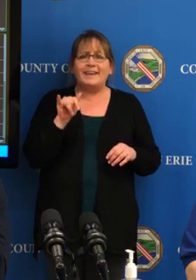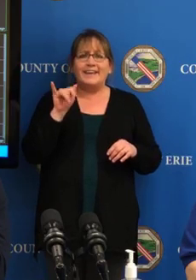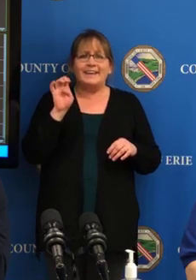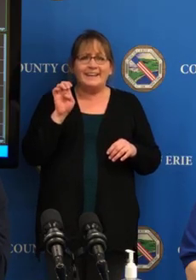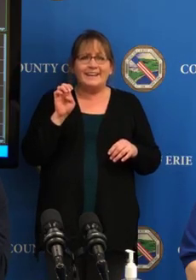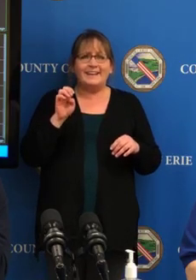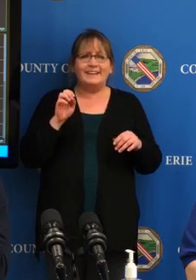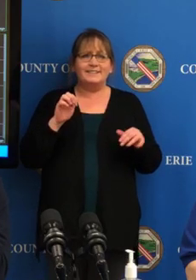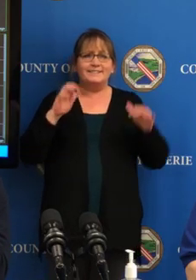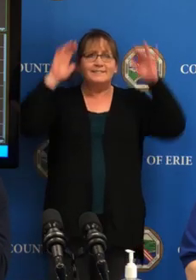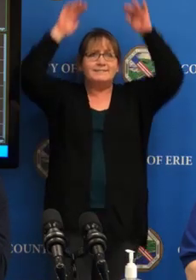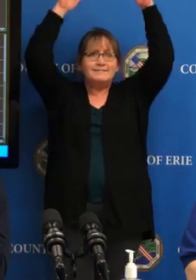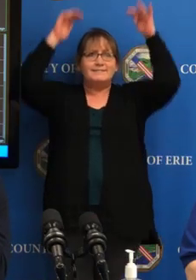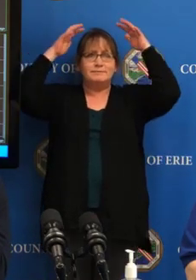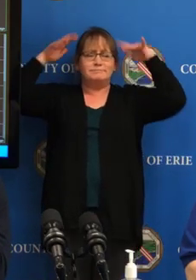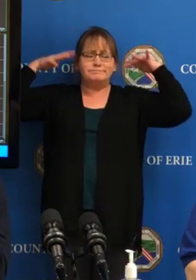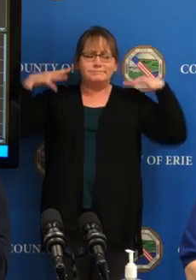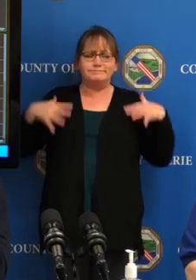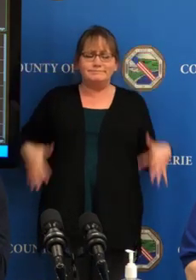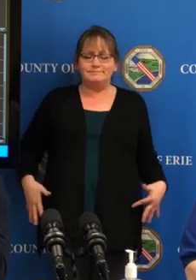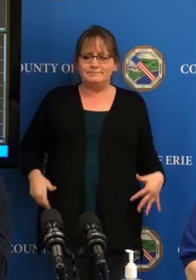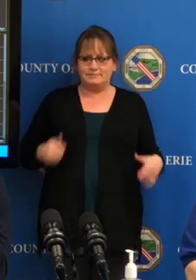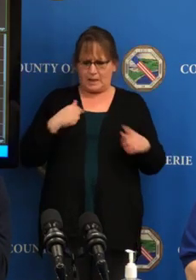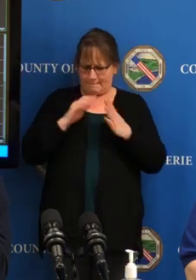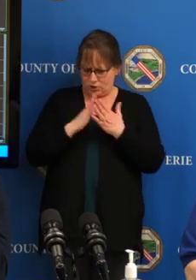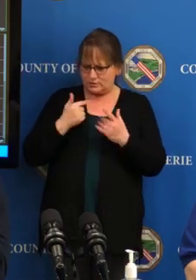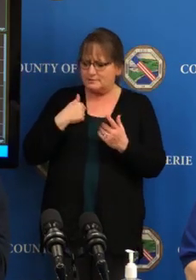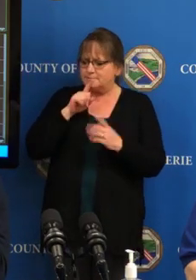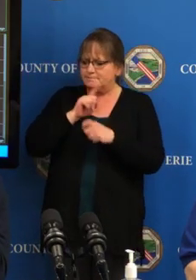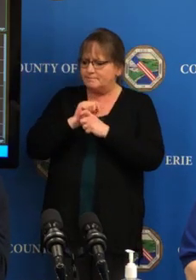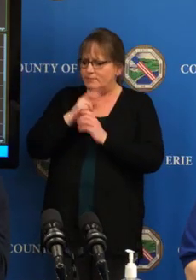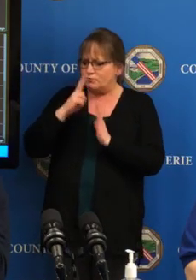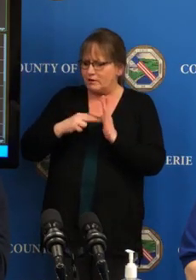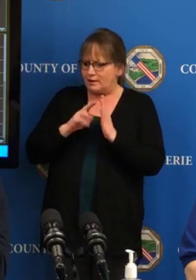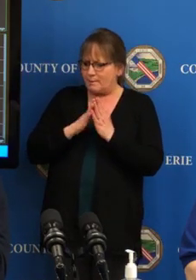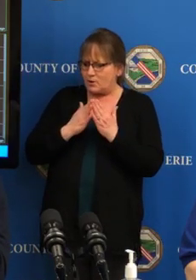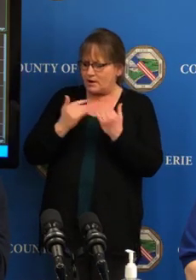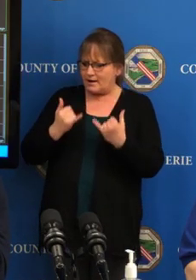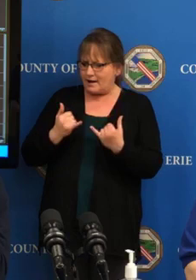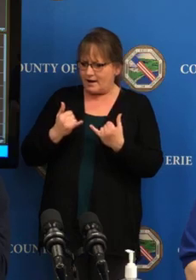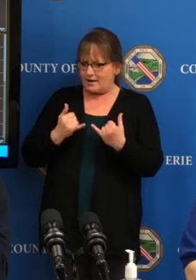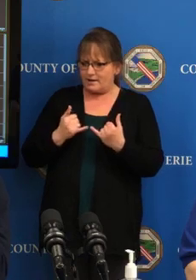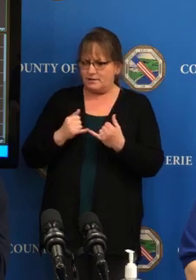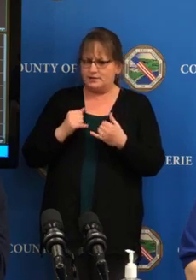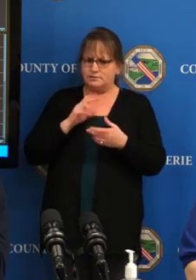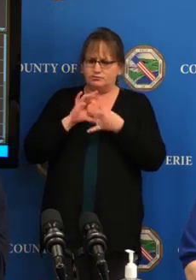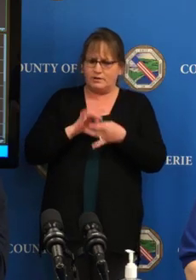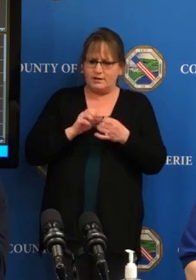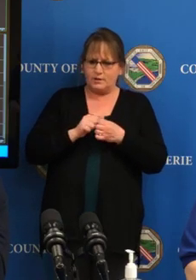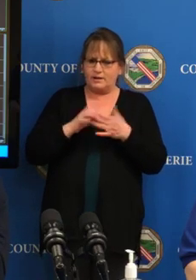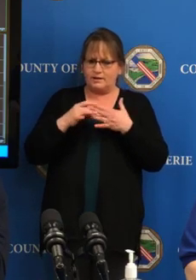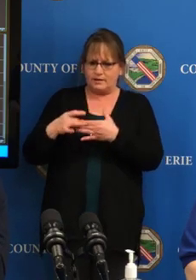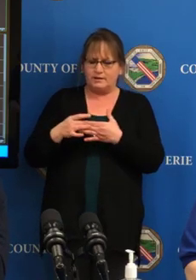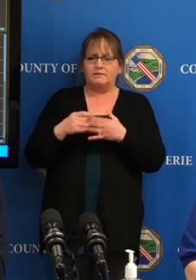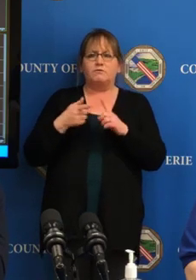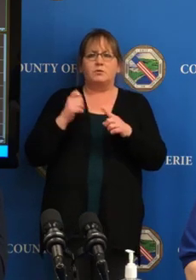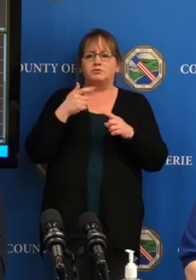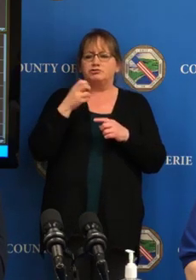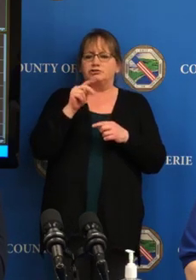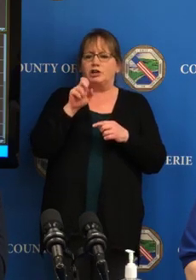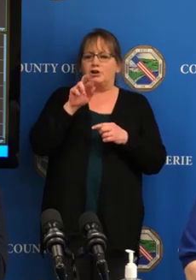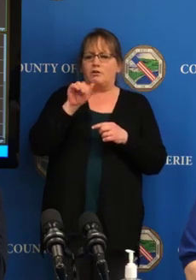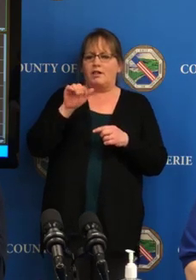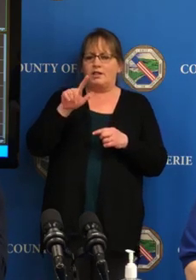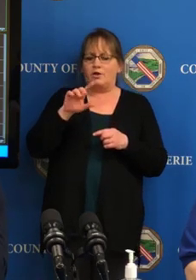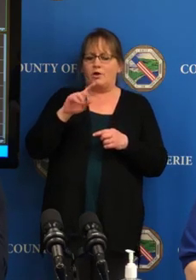Star Wars. Books, I'm actually reading a book right now. It's on leadership by General Colin Powell. I